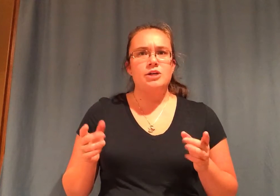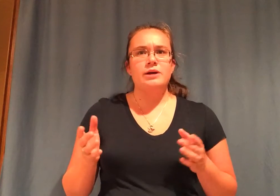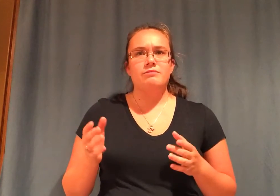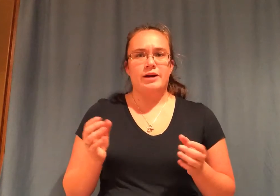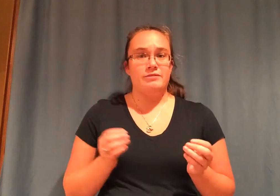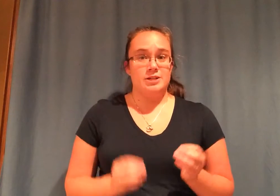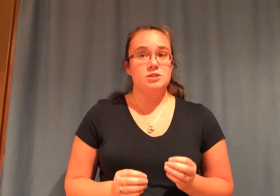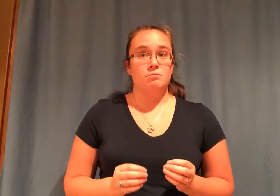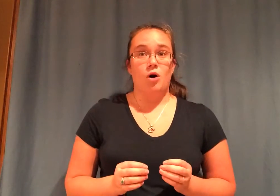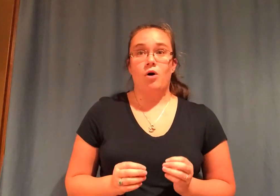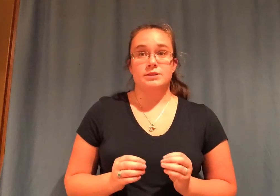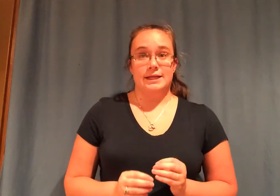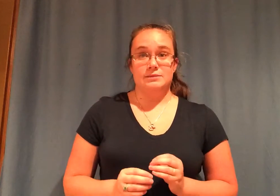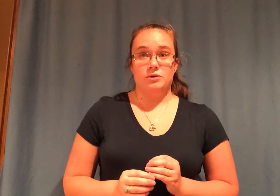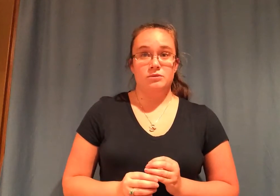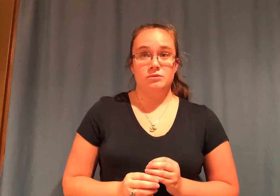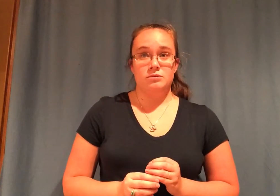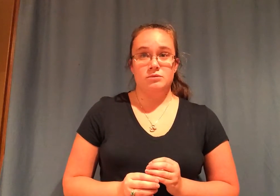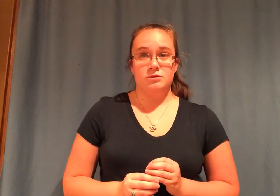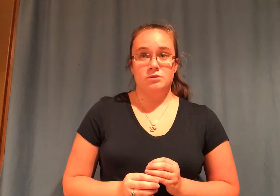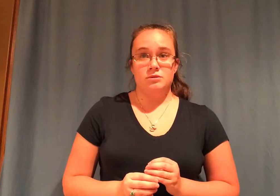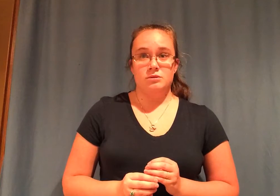get a very, very small decimal.